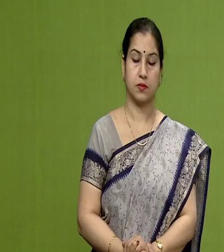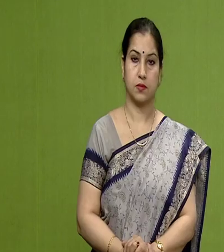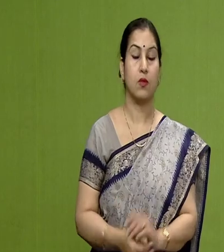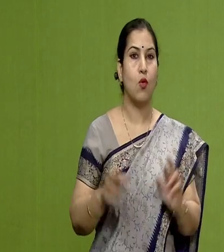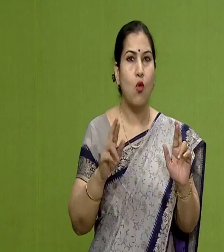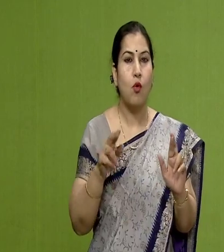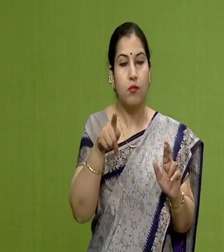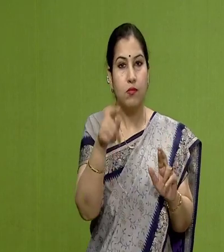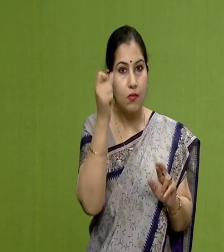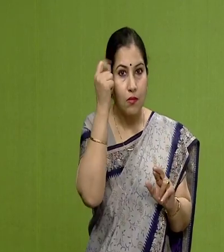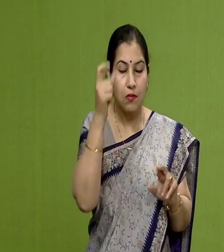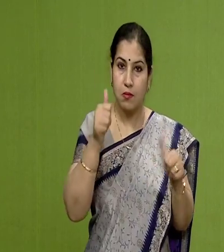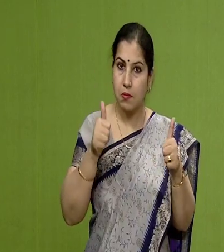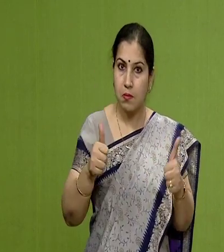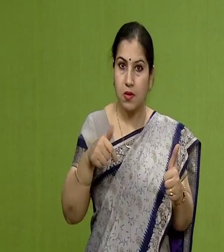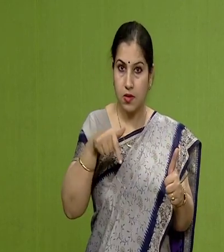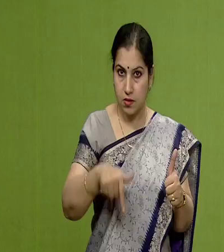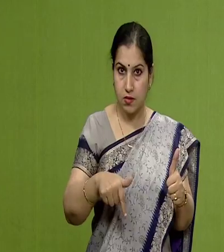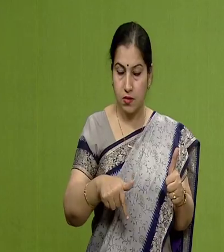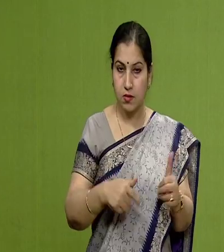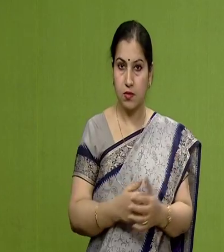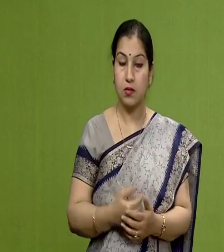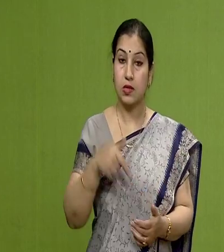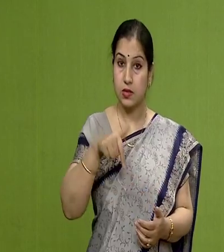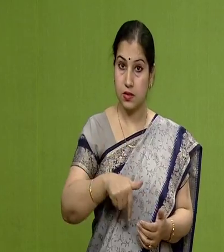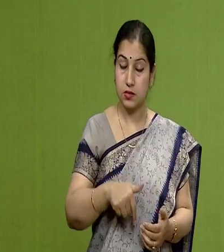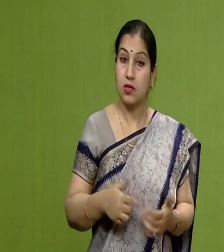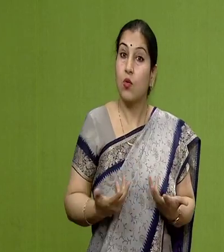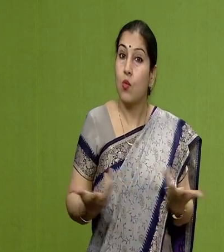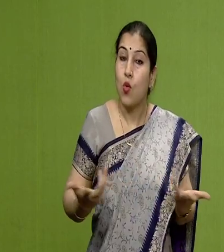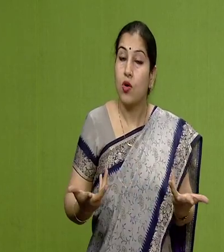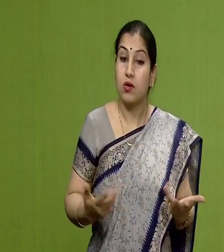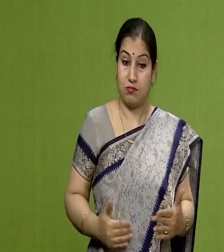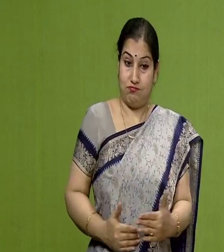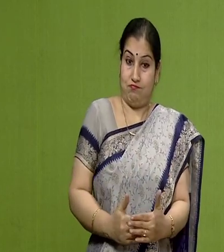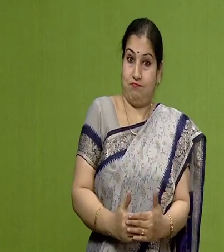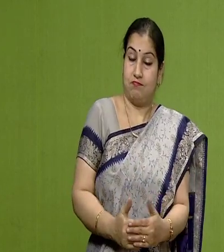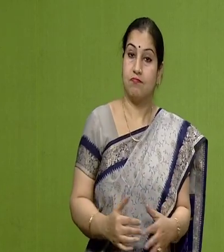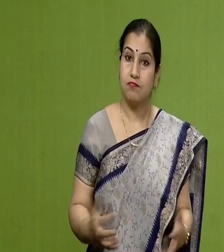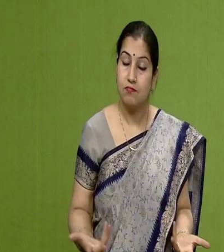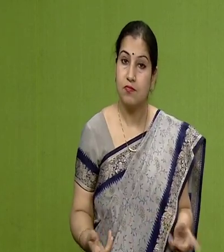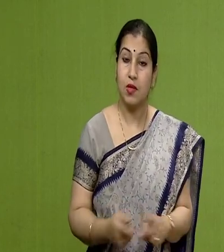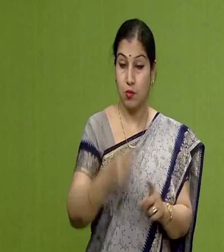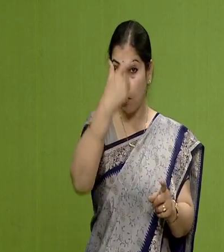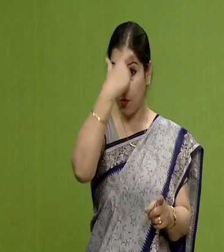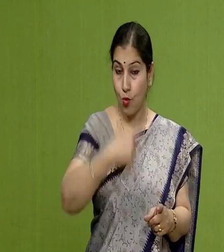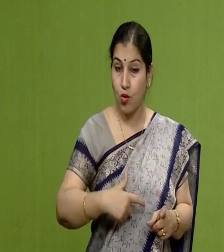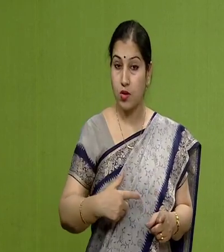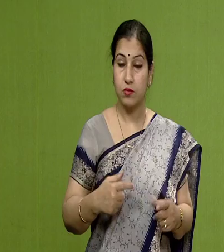Hope you must have understood what is pregnancy, what changes occur